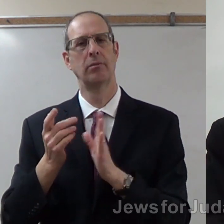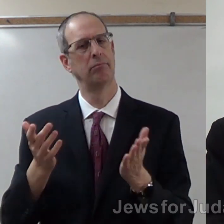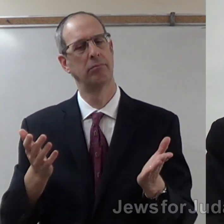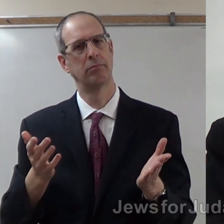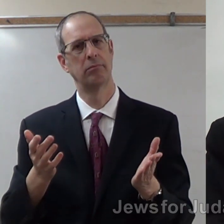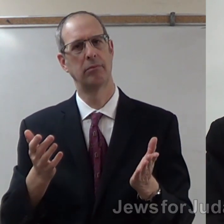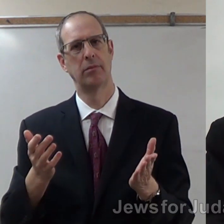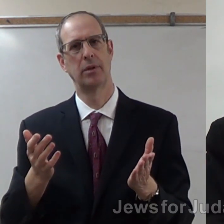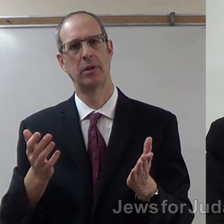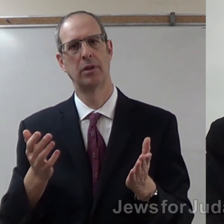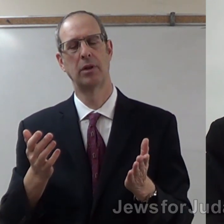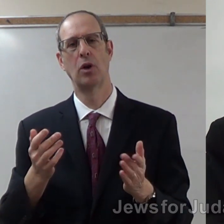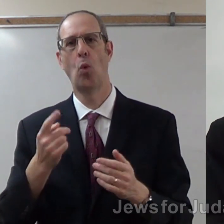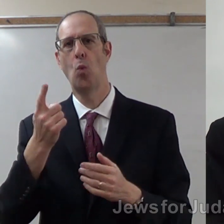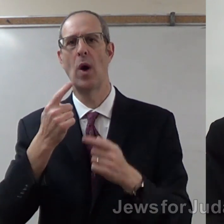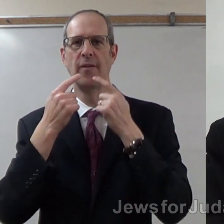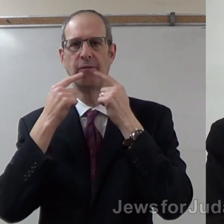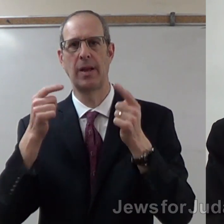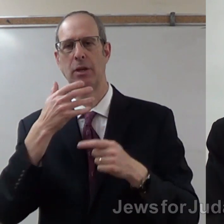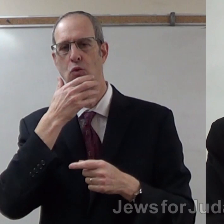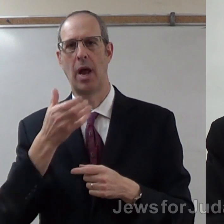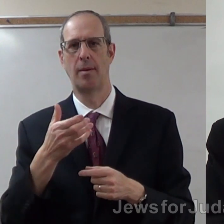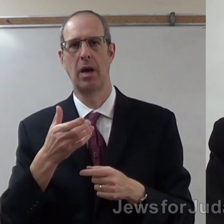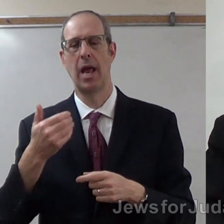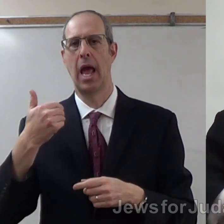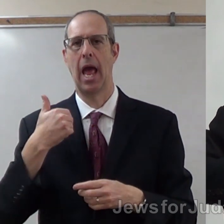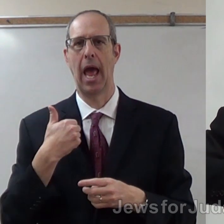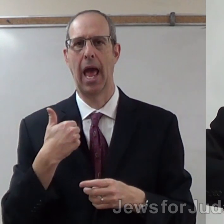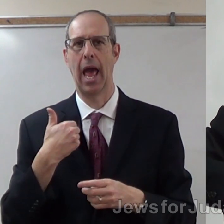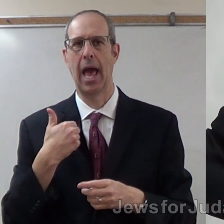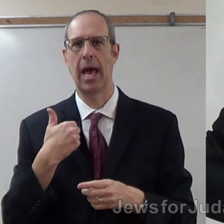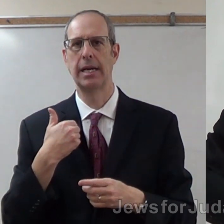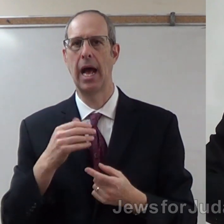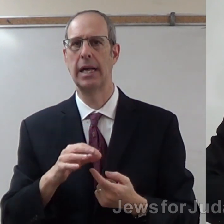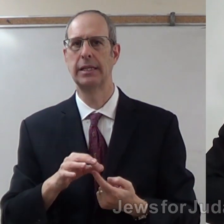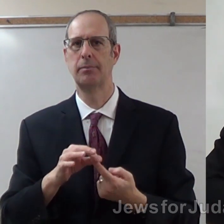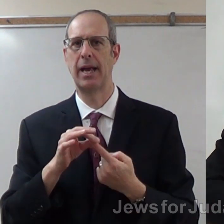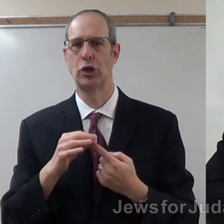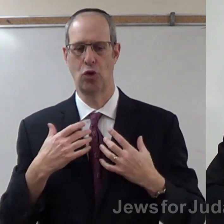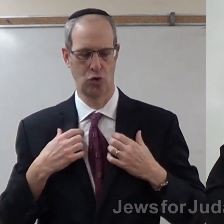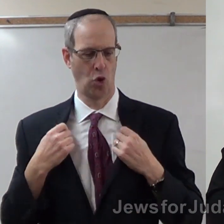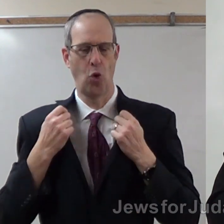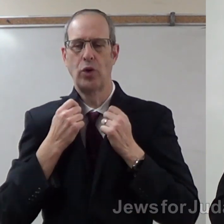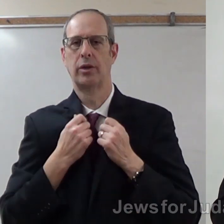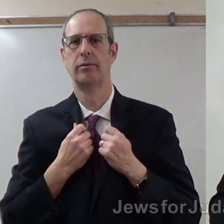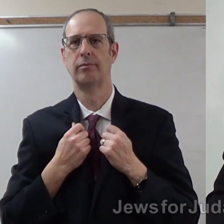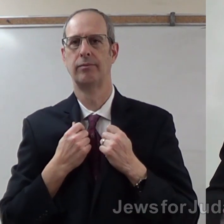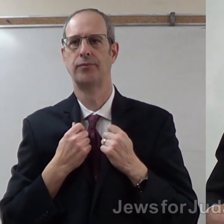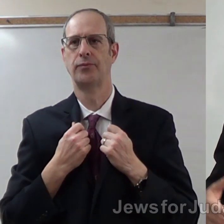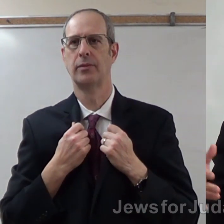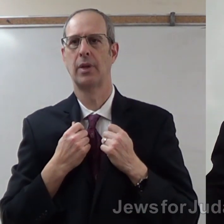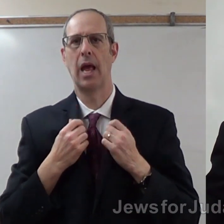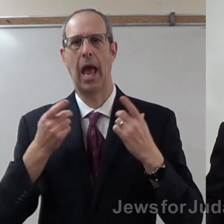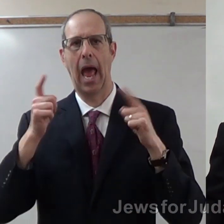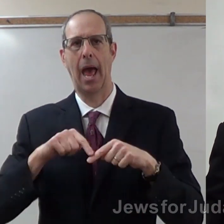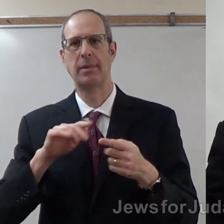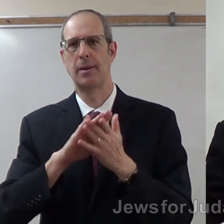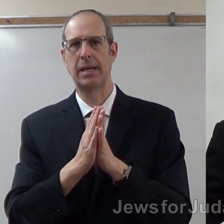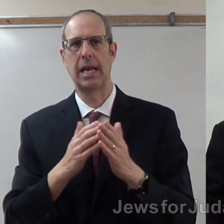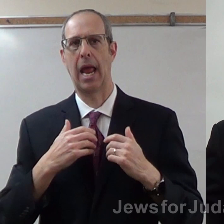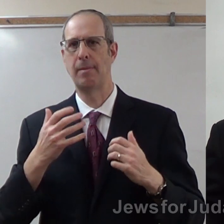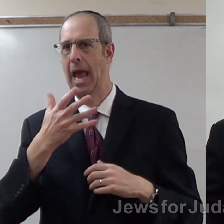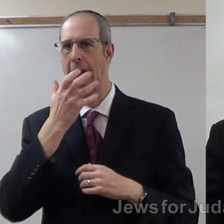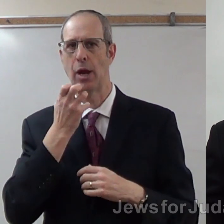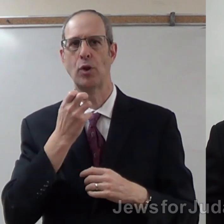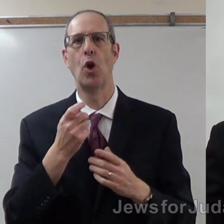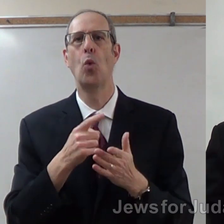away. One of the great rabbis had a special coat. And whenever he got angry, what would